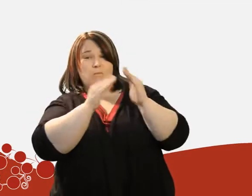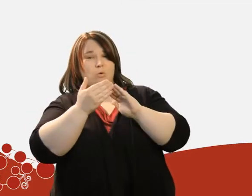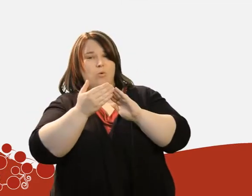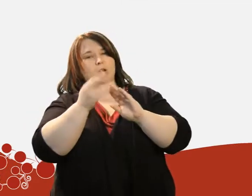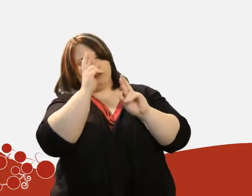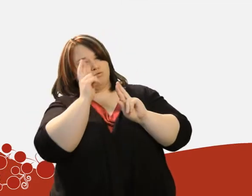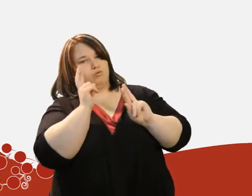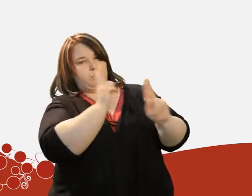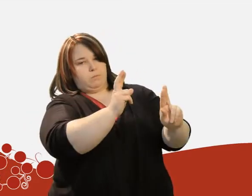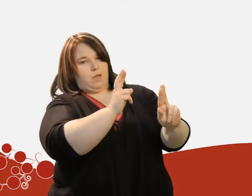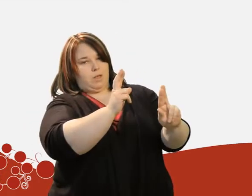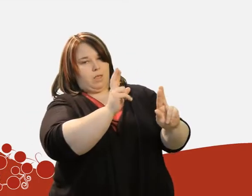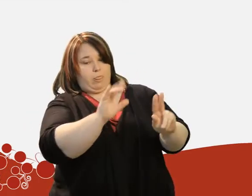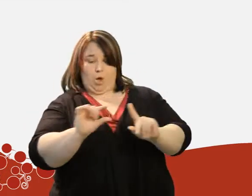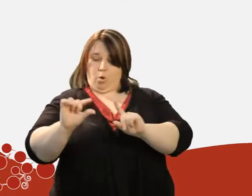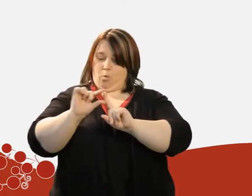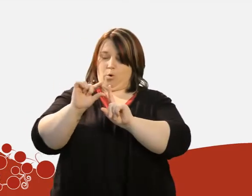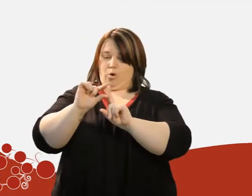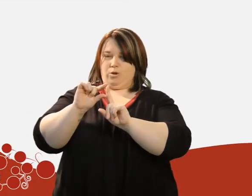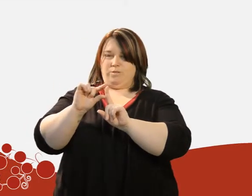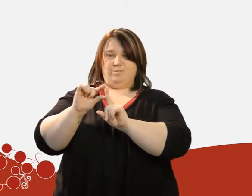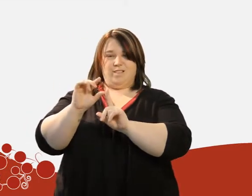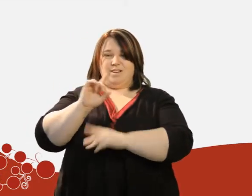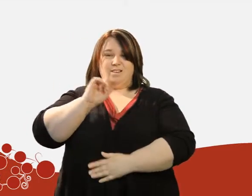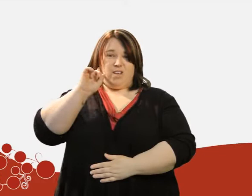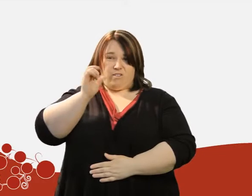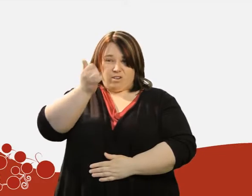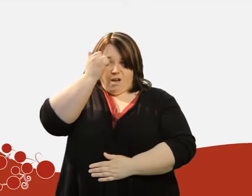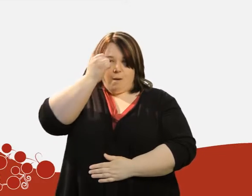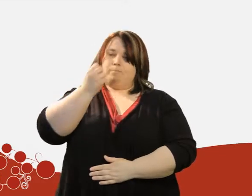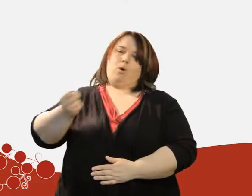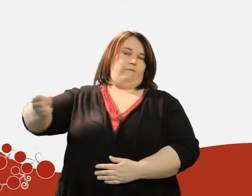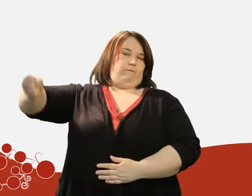As a point of respect to the deaf community, we ask that these terms be left in the past.